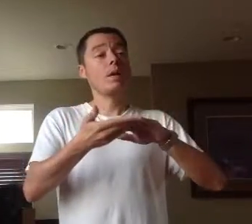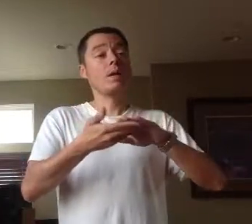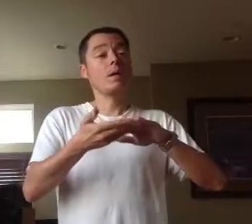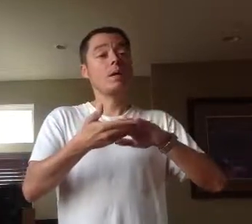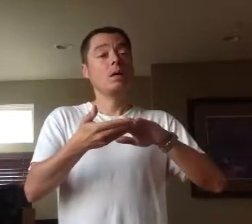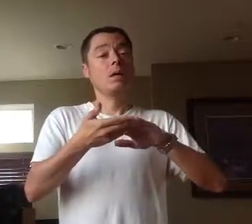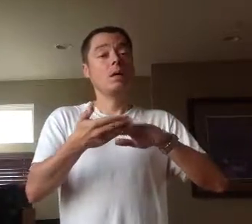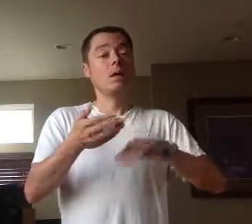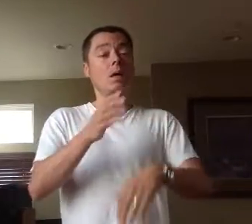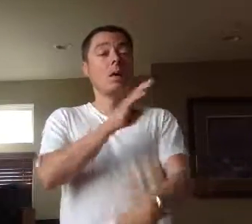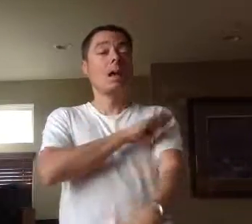Power.